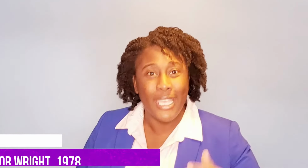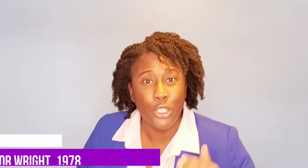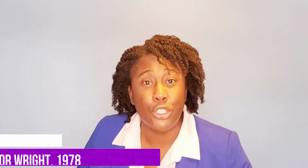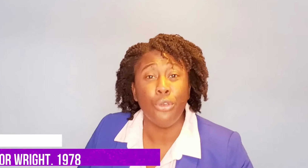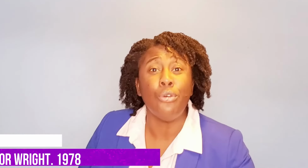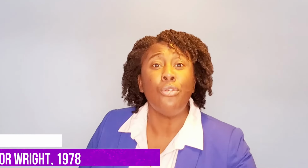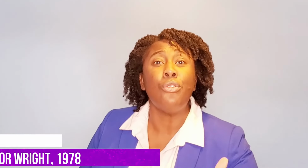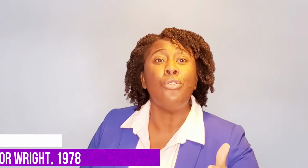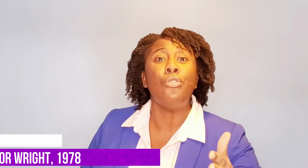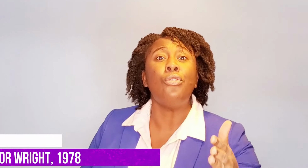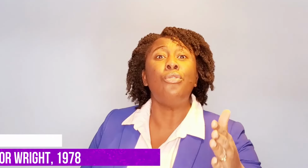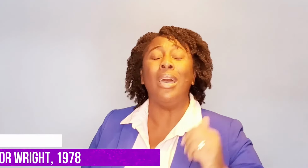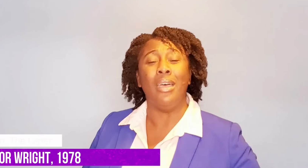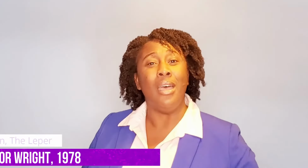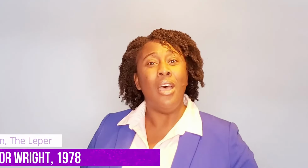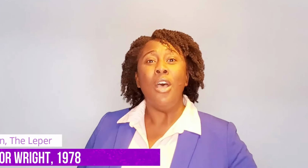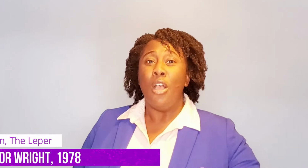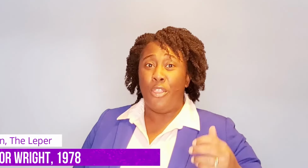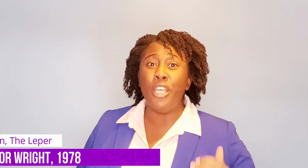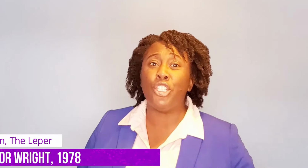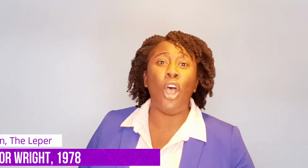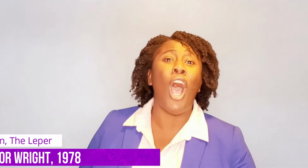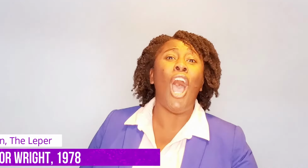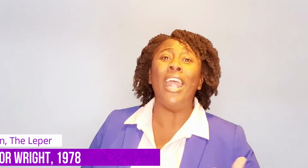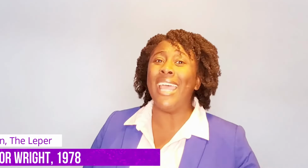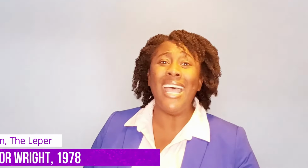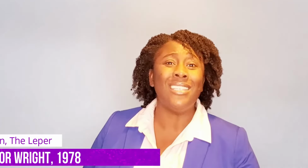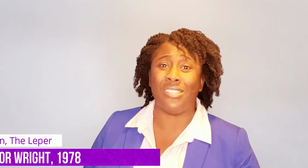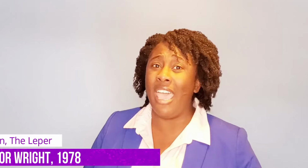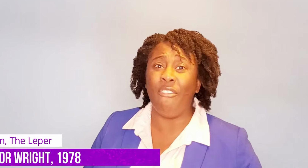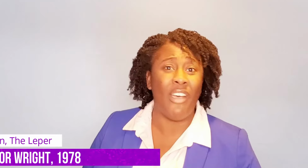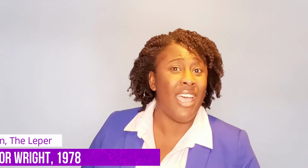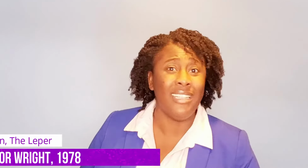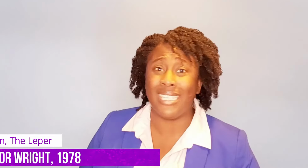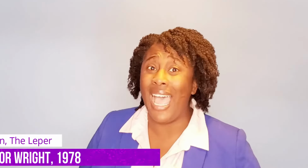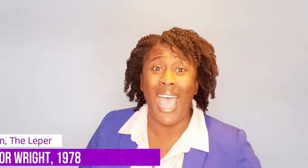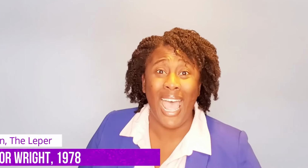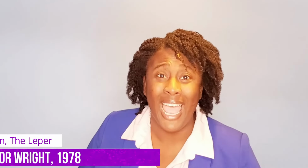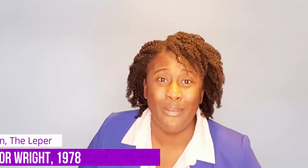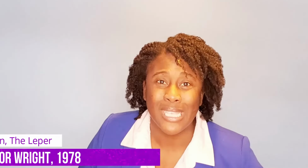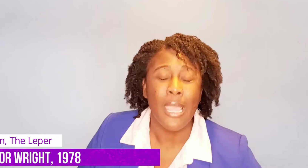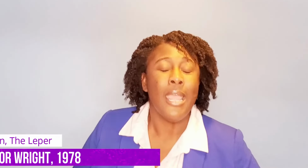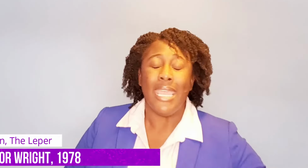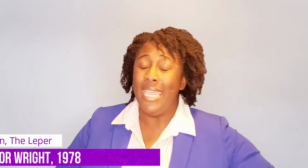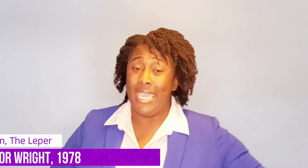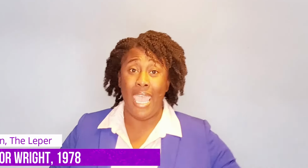into the Jordan 7 times. He came